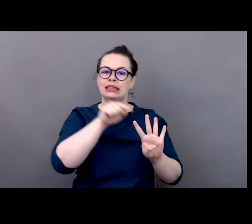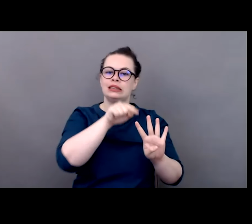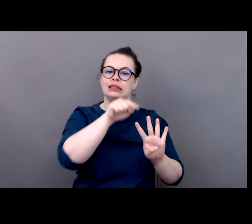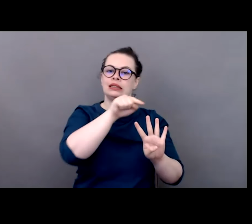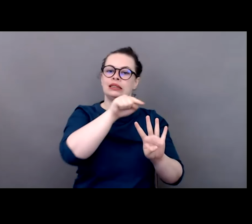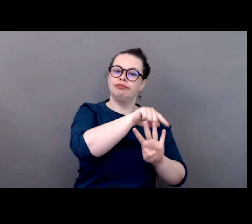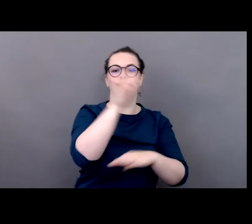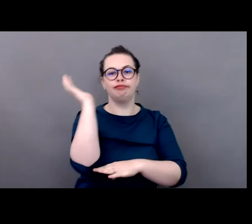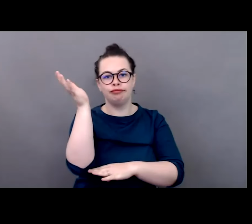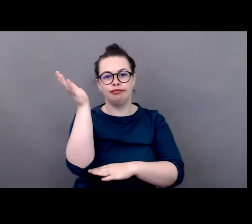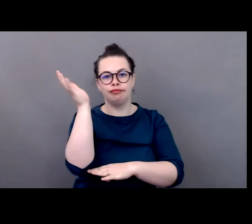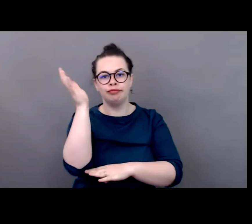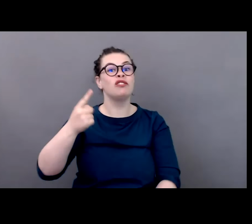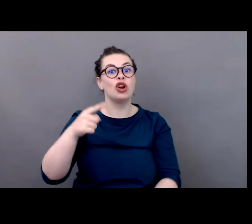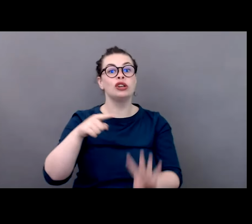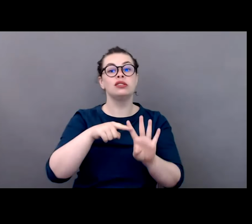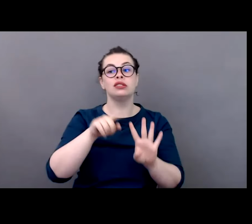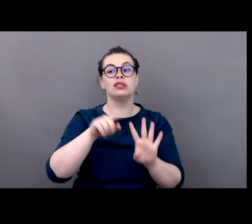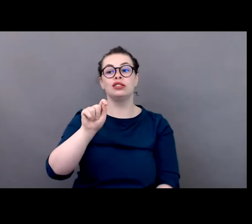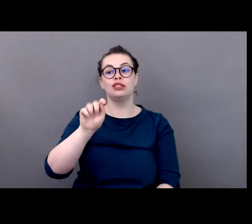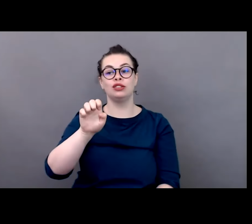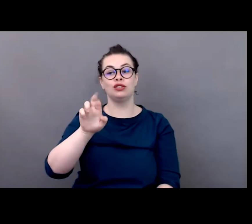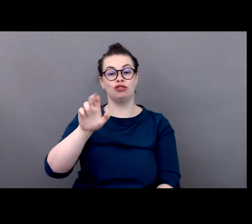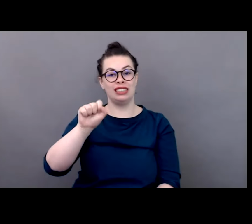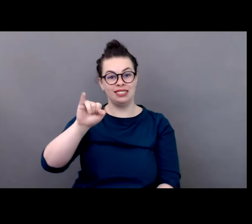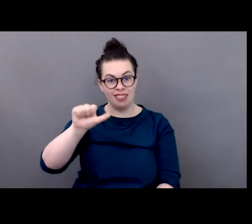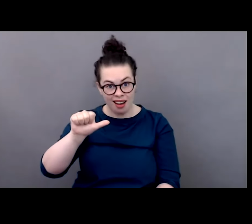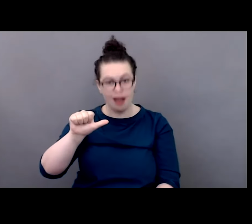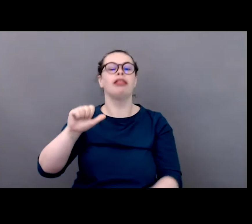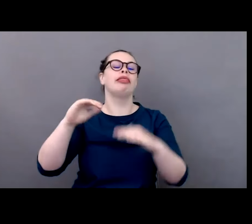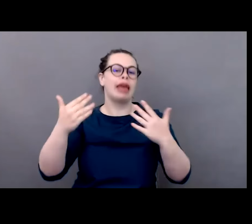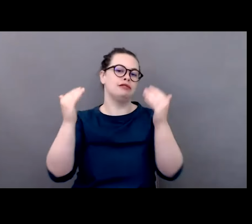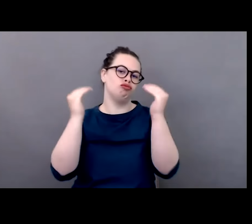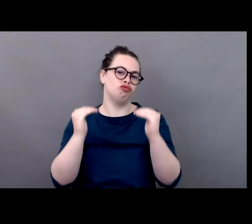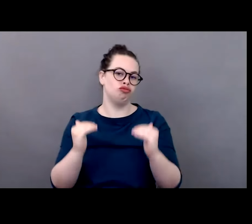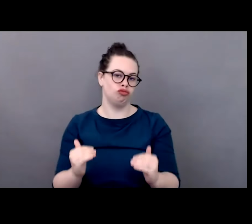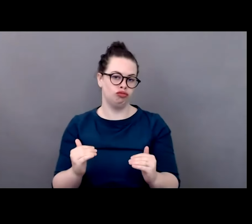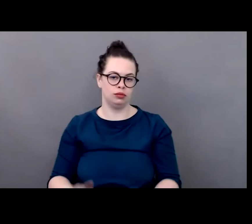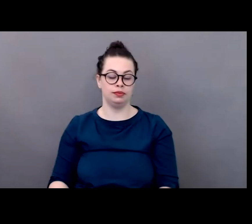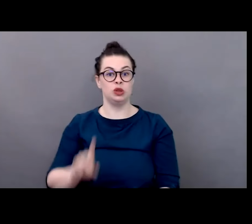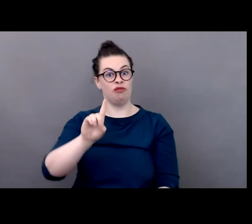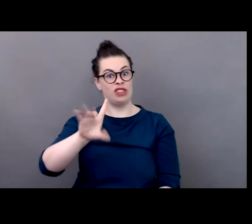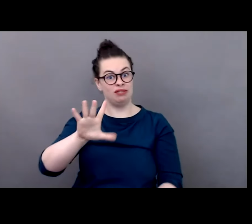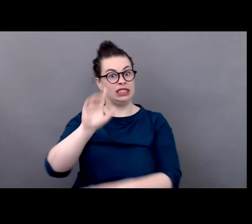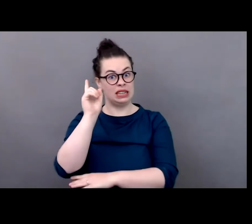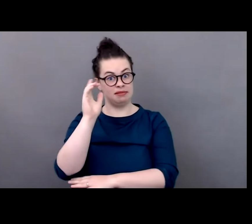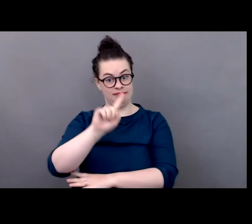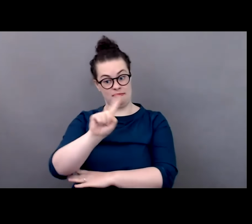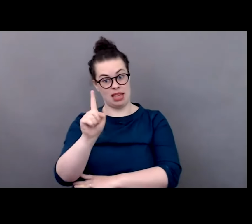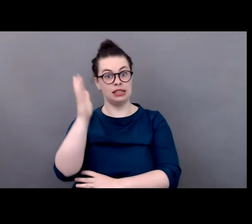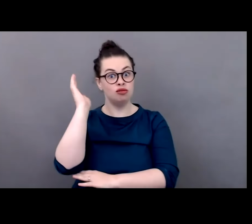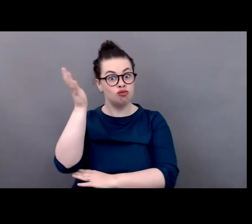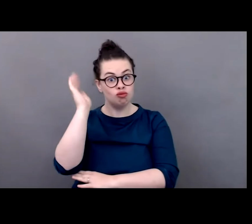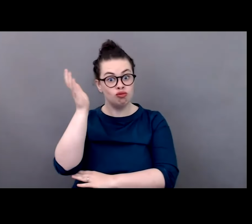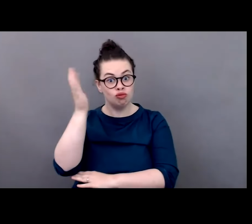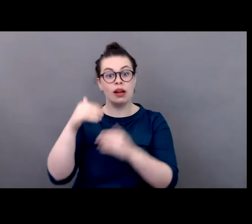Teresa, Jonas, Dragana, and Janos. Following the presentations, there will be an open Q&A with